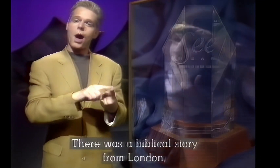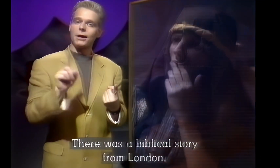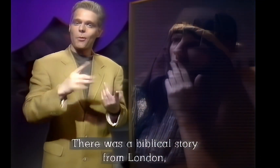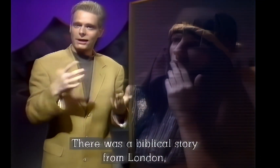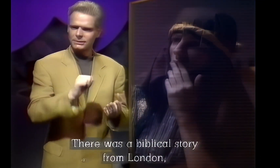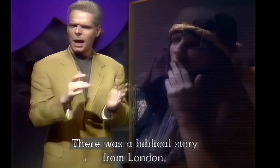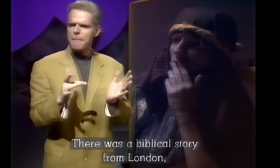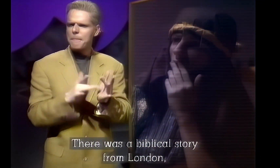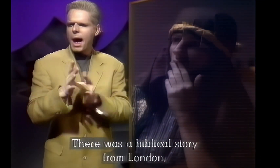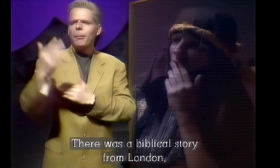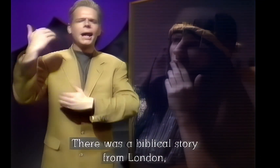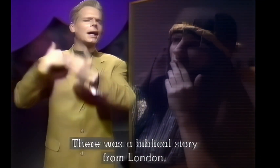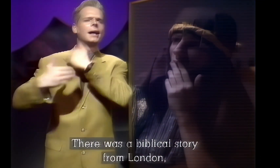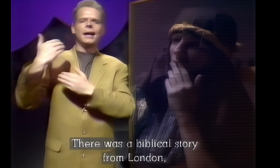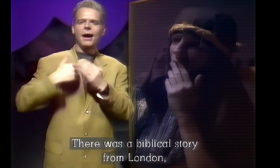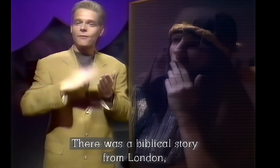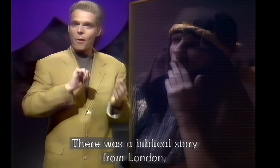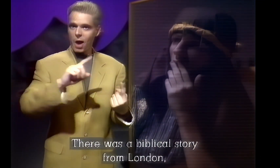There was a biblical story from London,